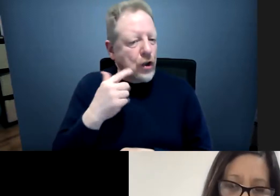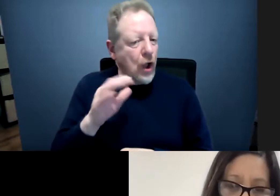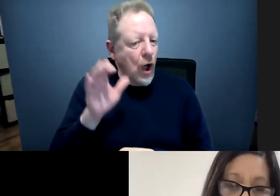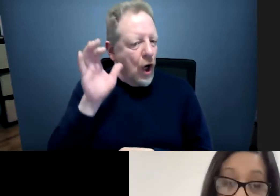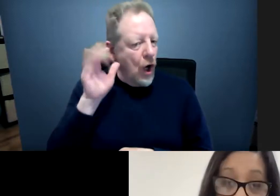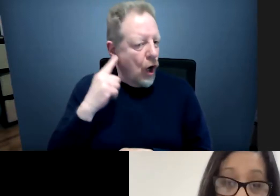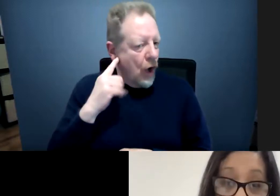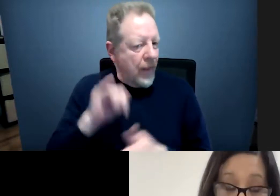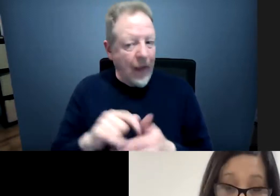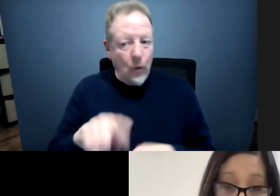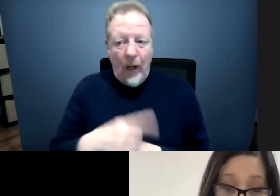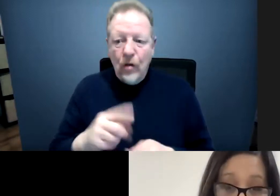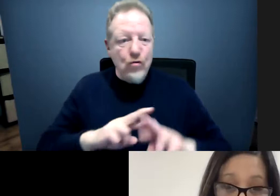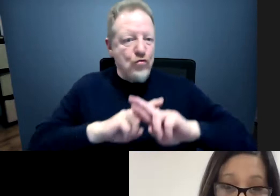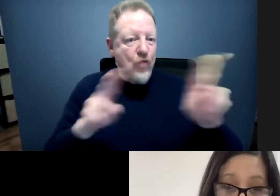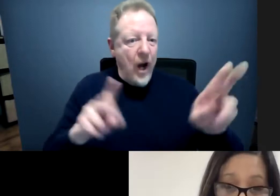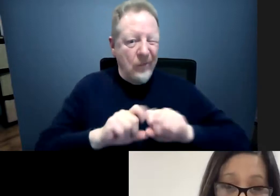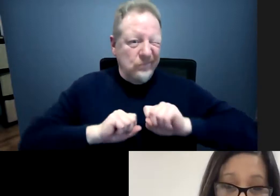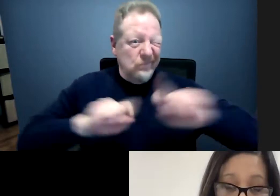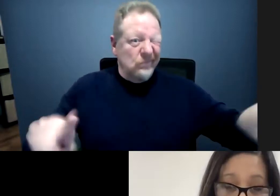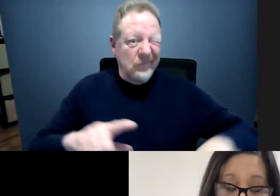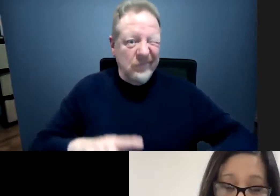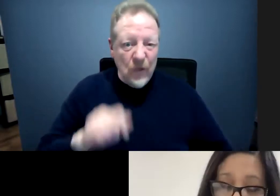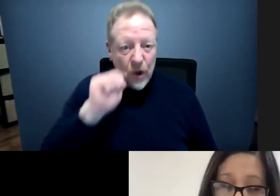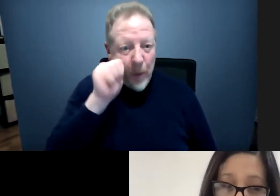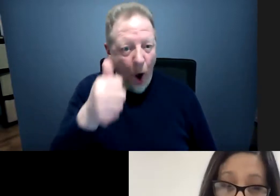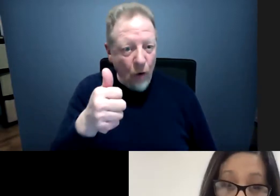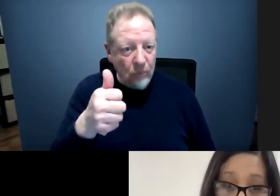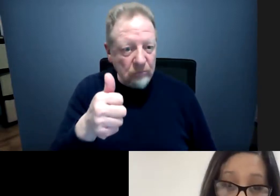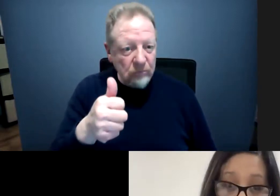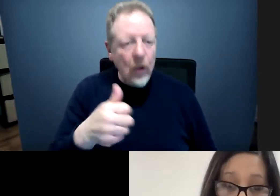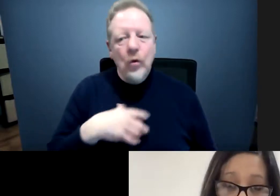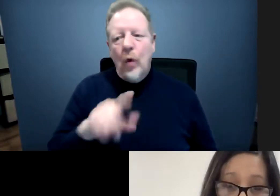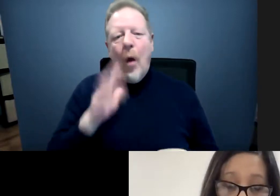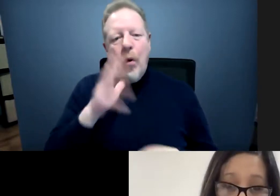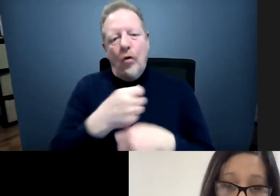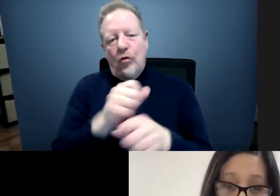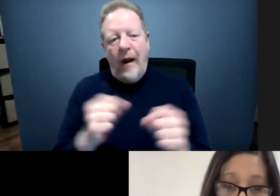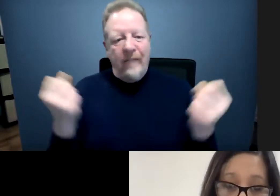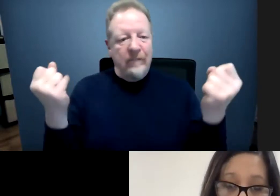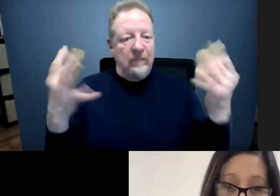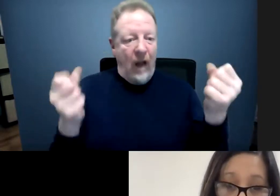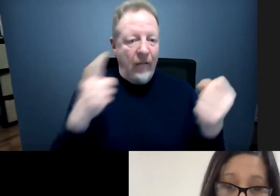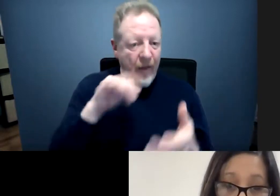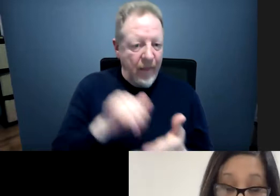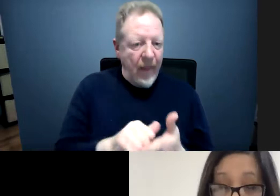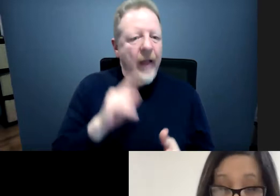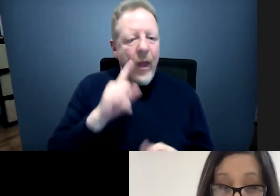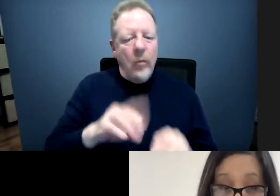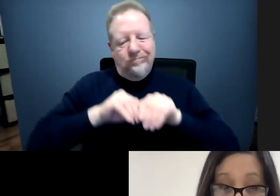it's ready to go live tomorrow. So I just need to create a vlog for that, and that will be disseminated to the community. So